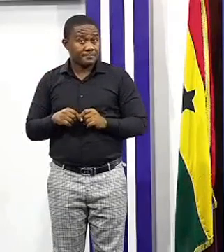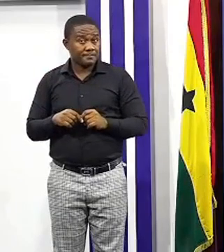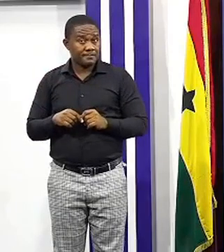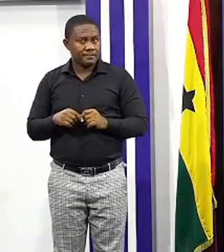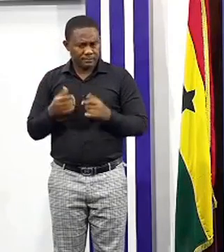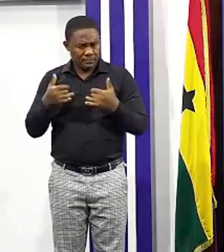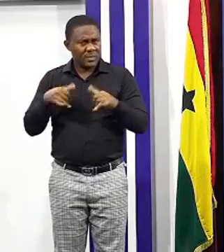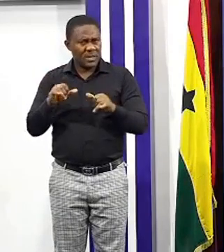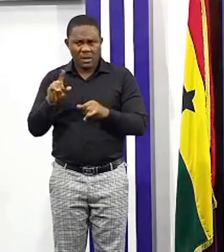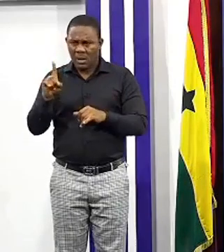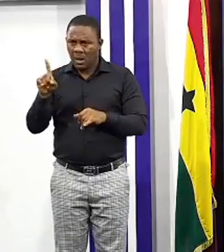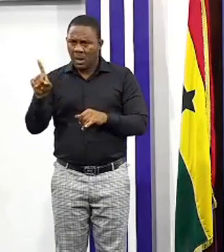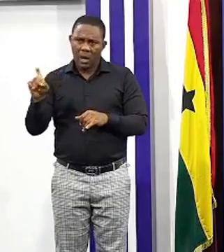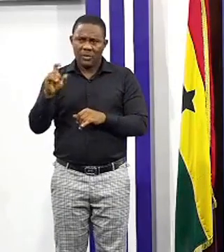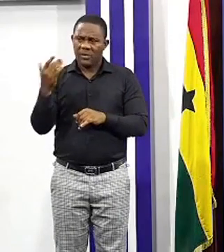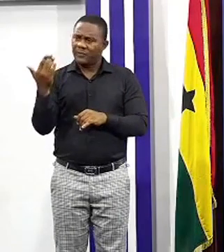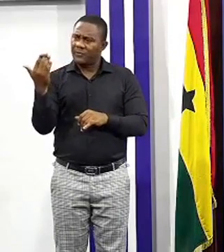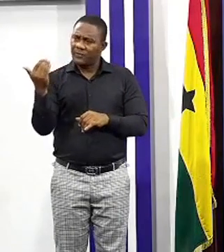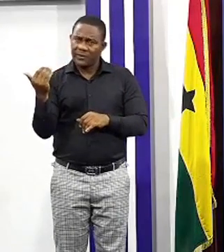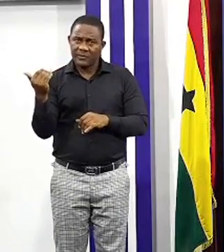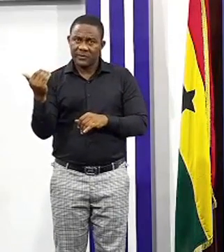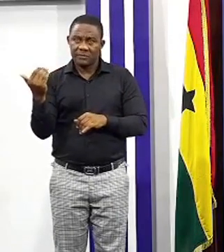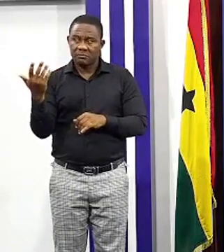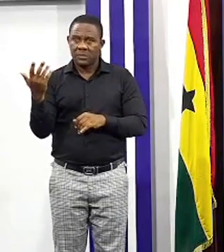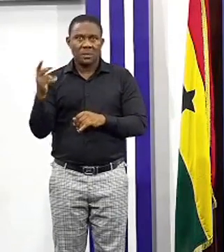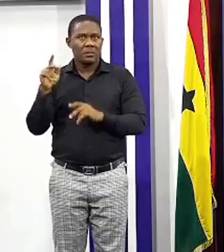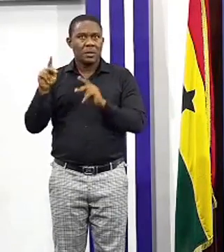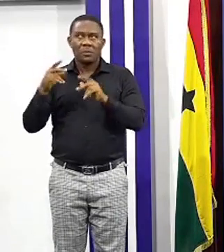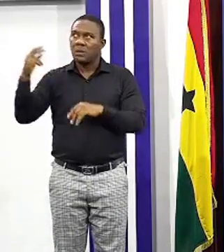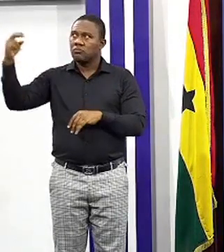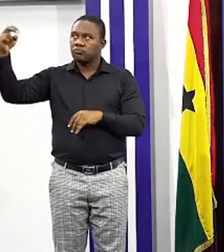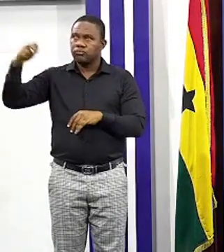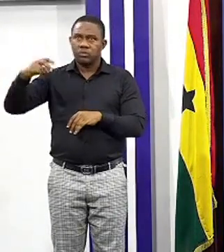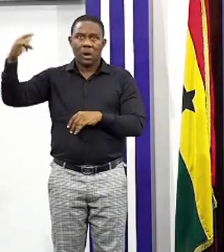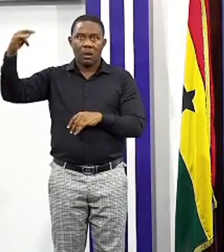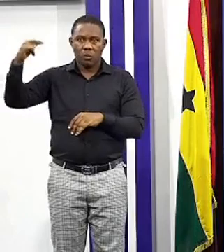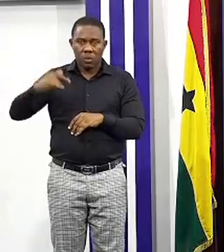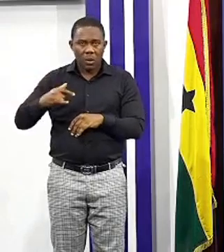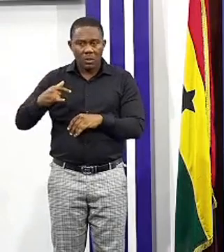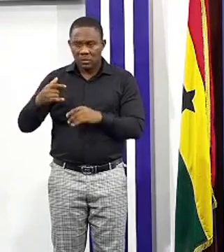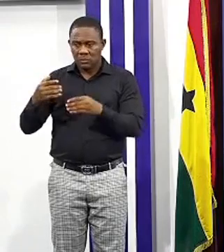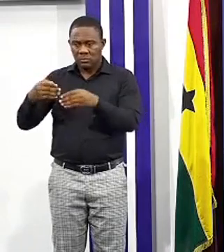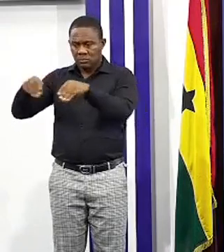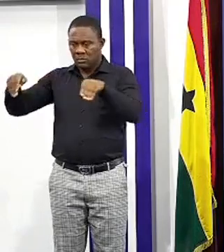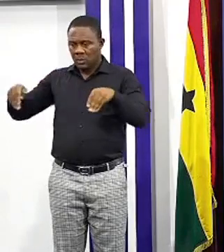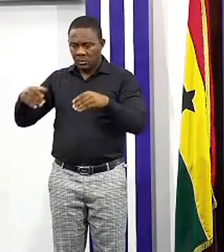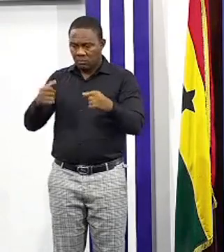have the 115 travelers who are quarantined and tested, 115.